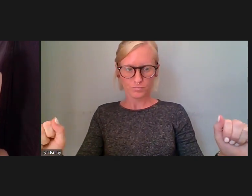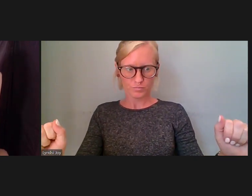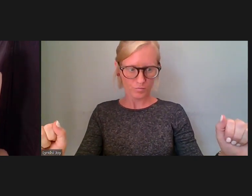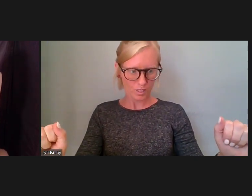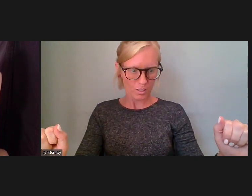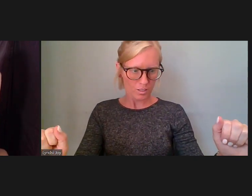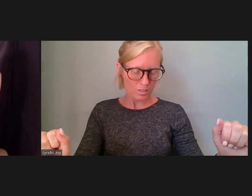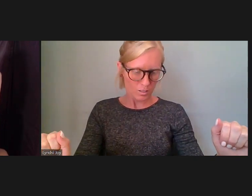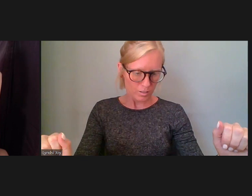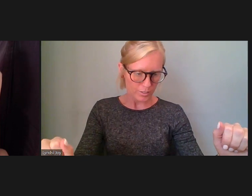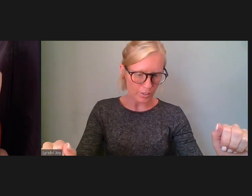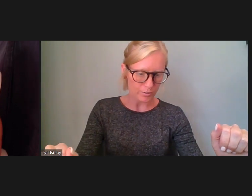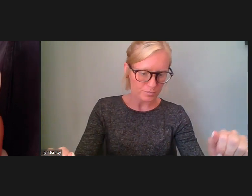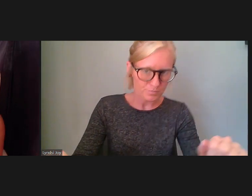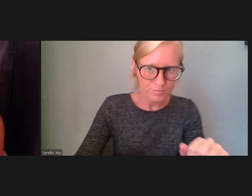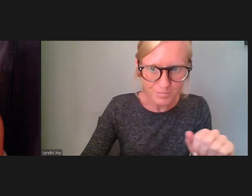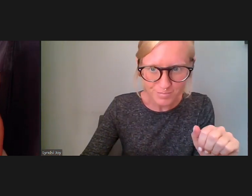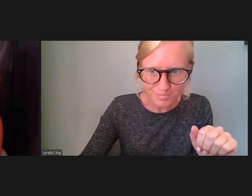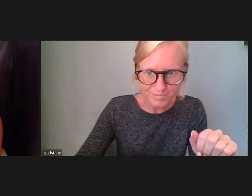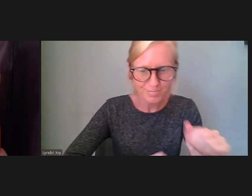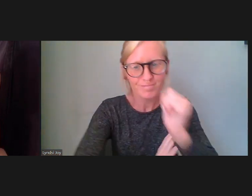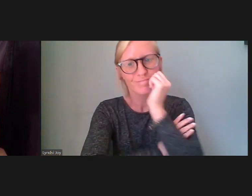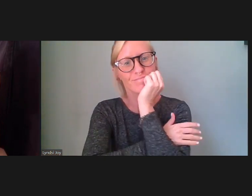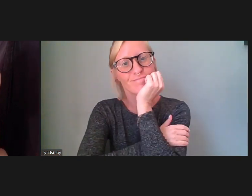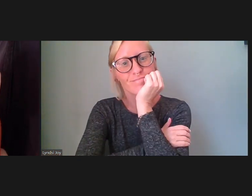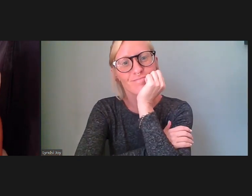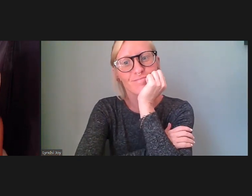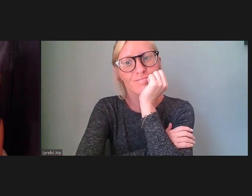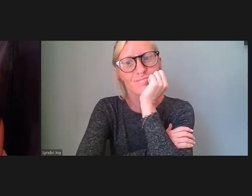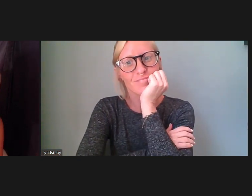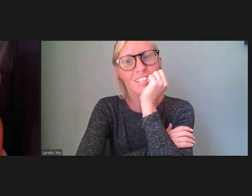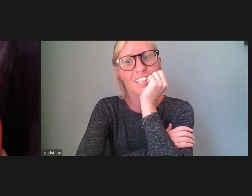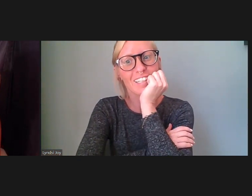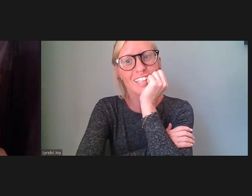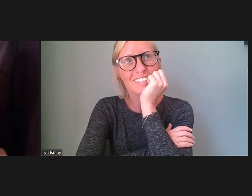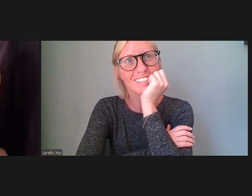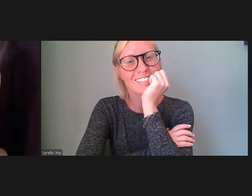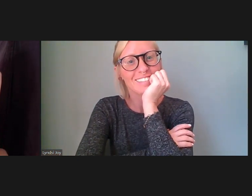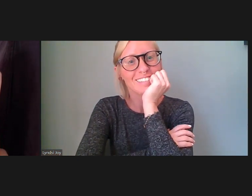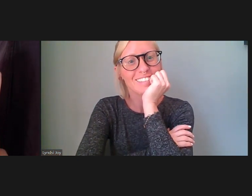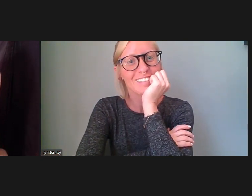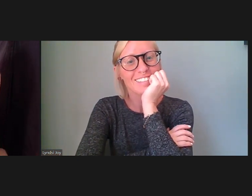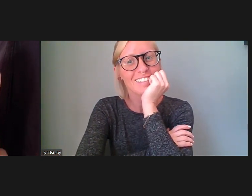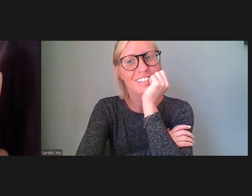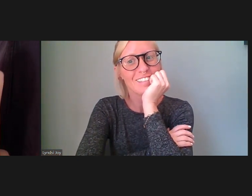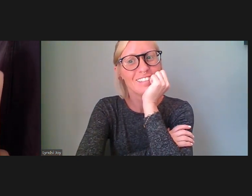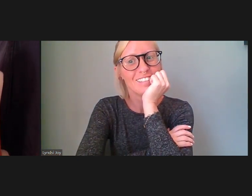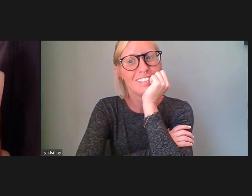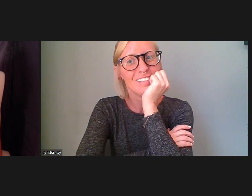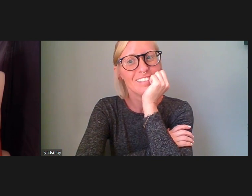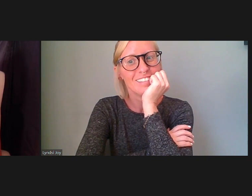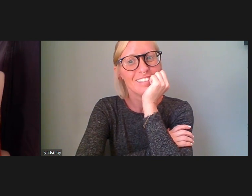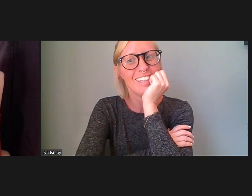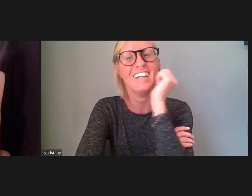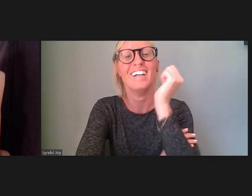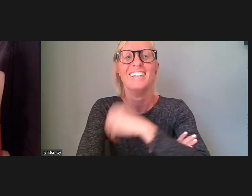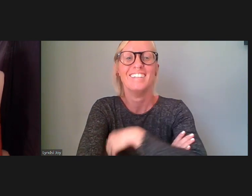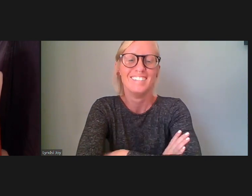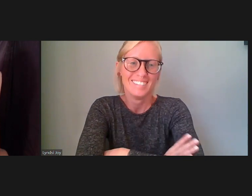know. So It's like basically the same thing. It is. You just said that really